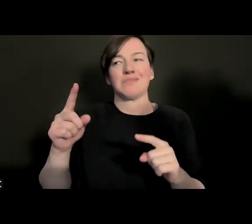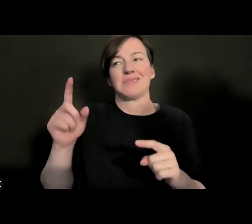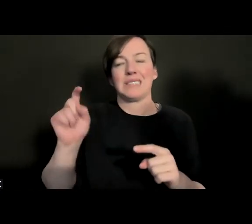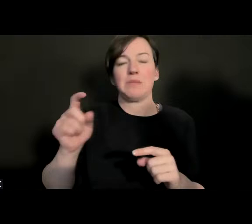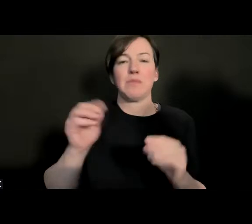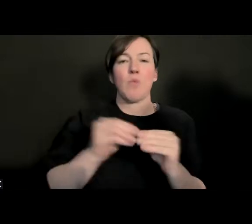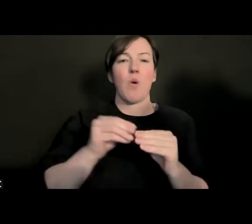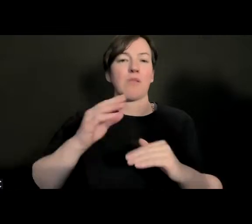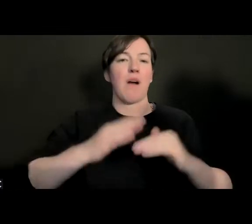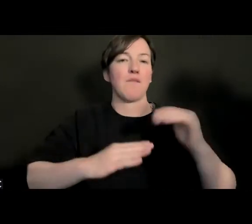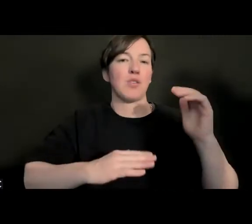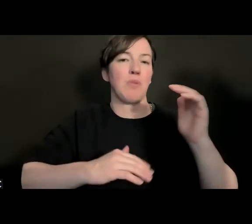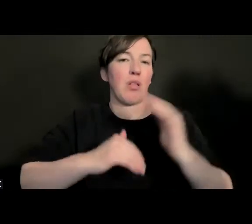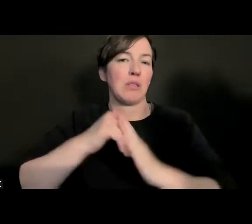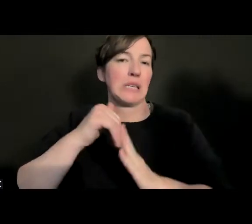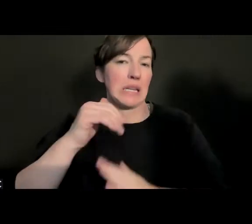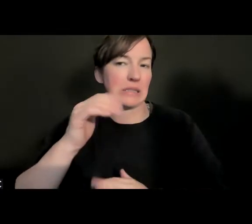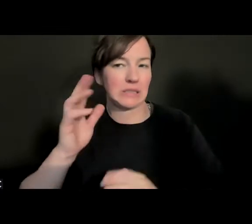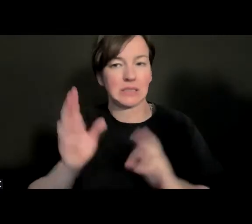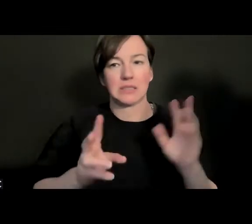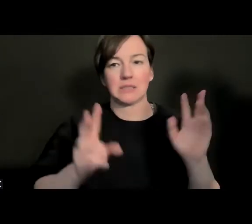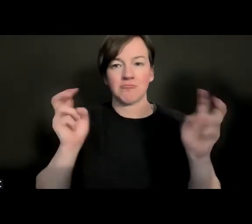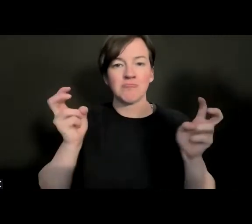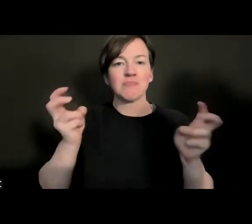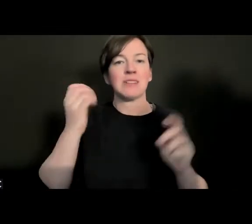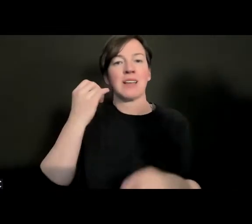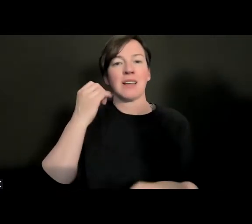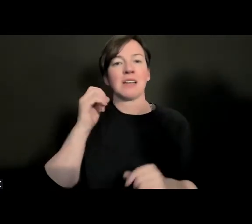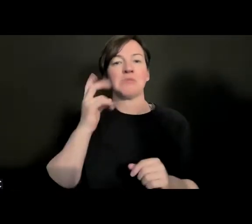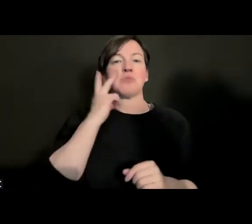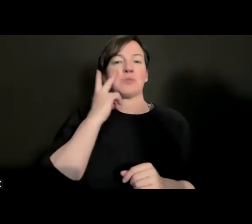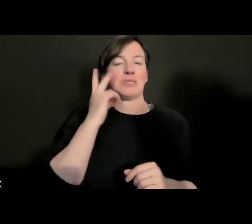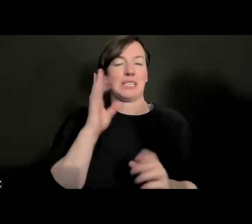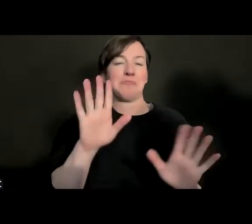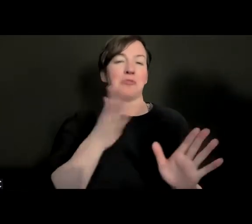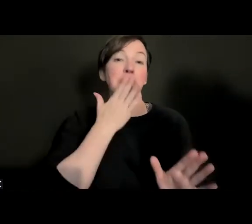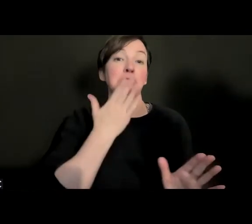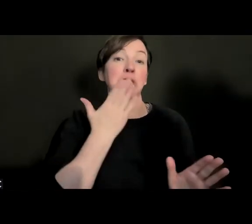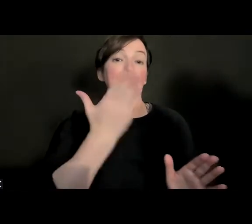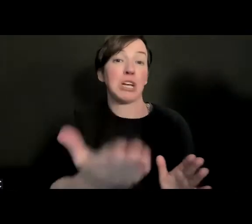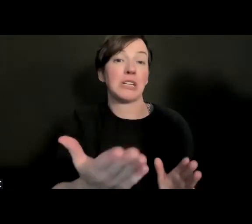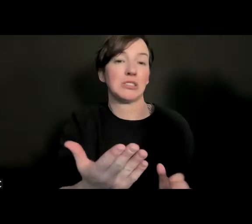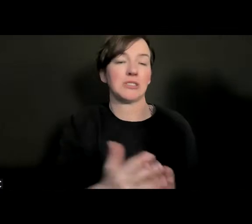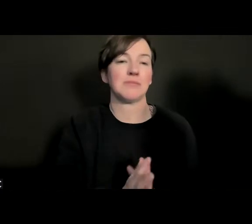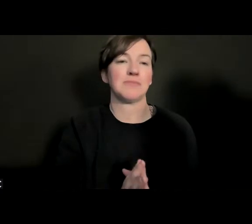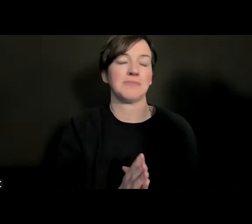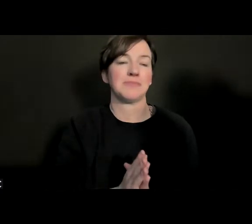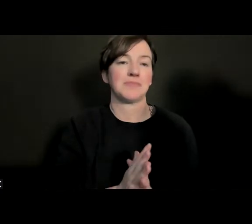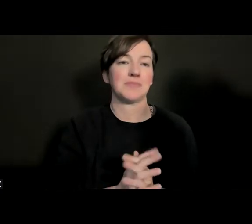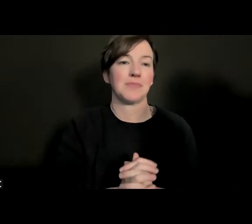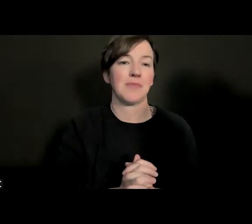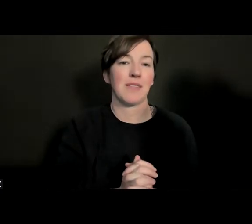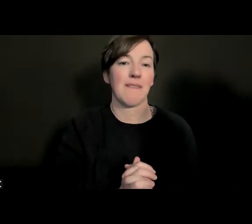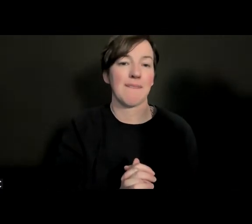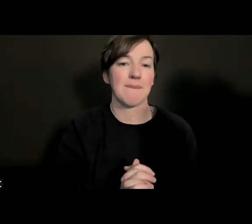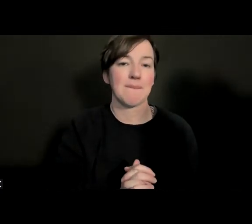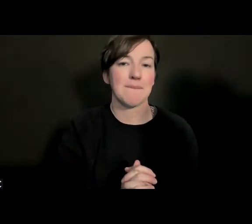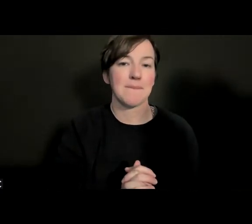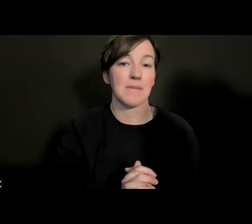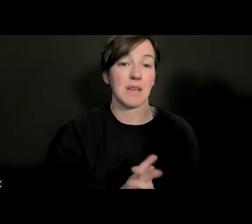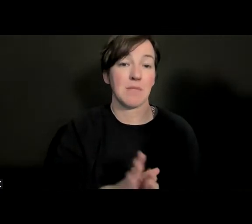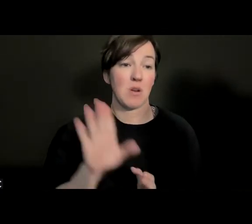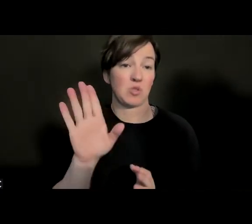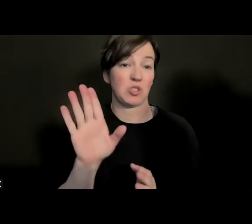that's a word. But let me see what I can do. I think it's a good suggestion. Okay. So is there a